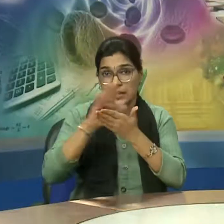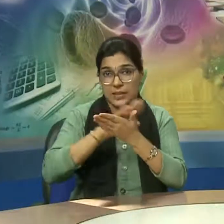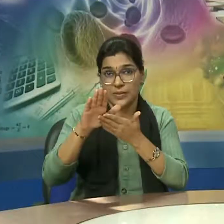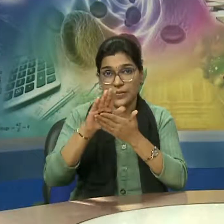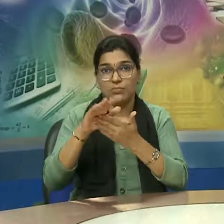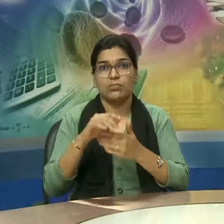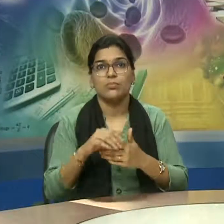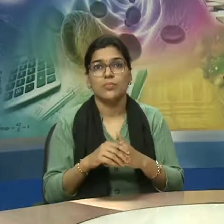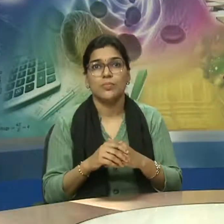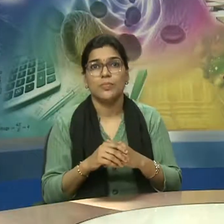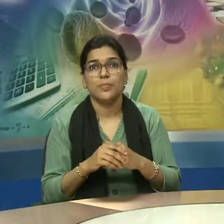muting things.